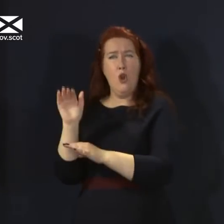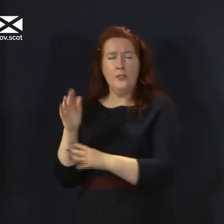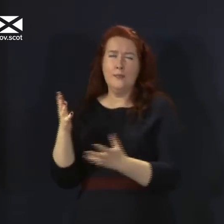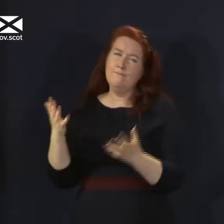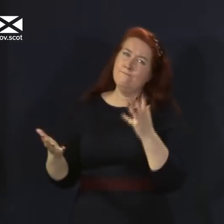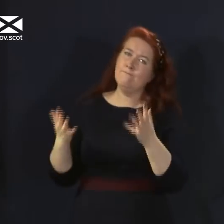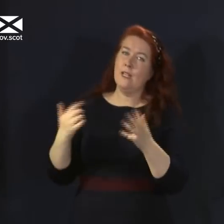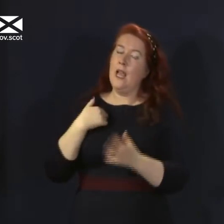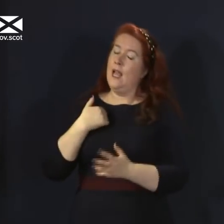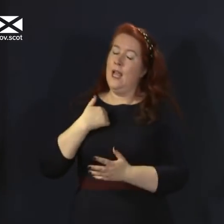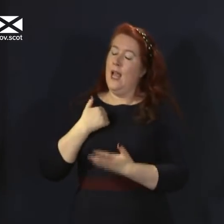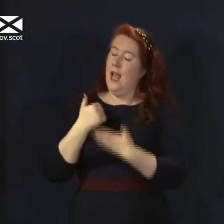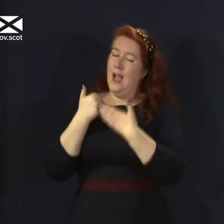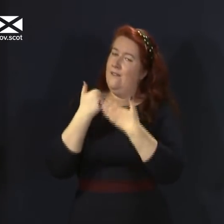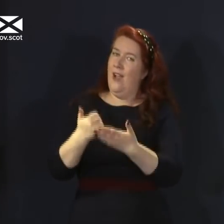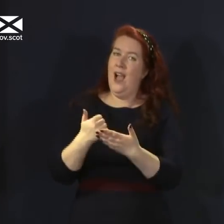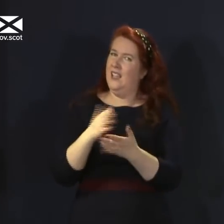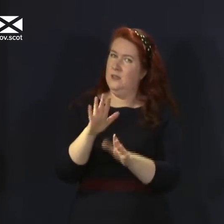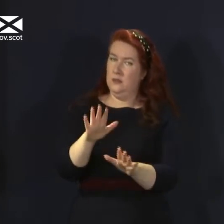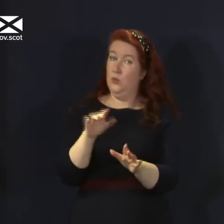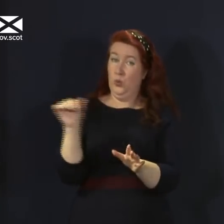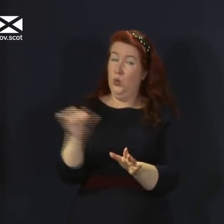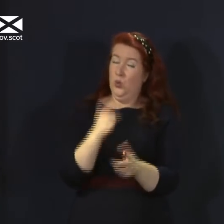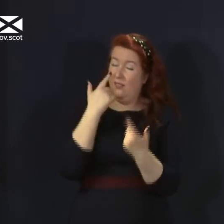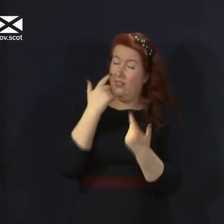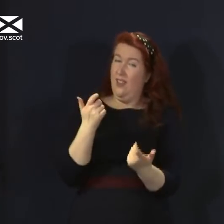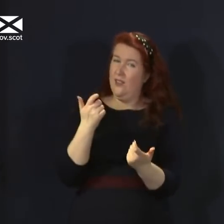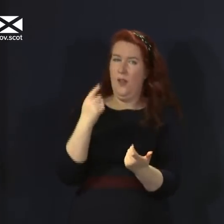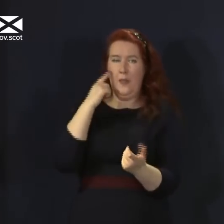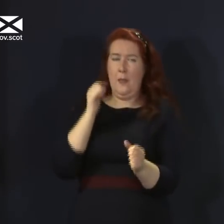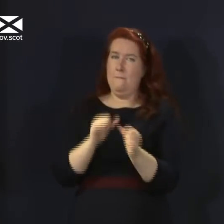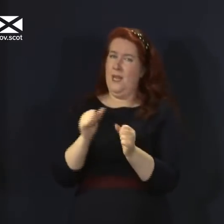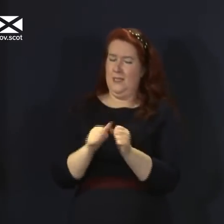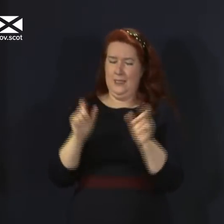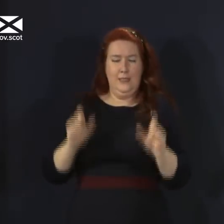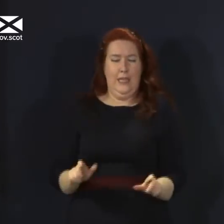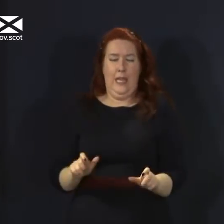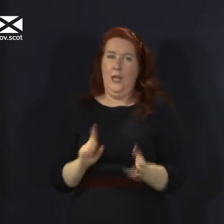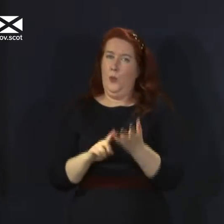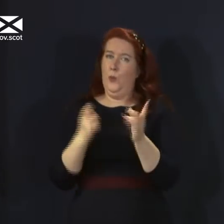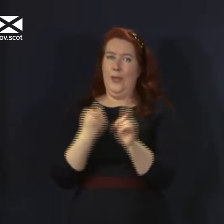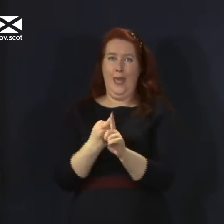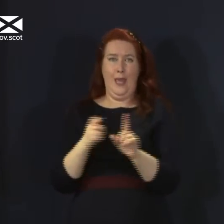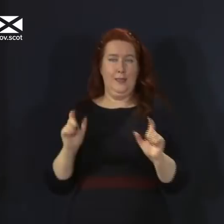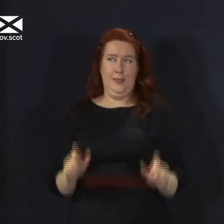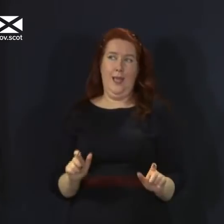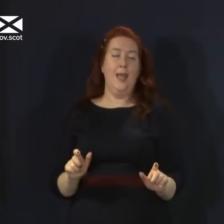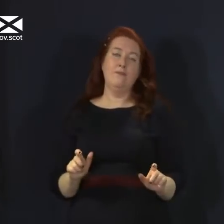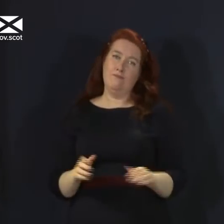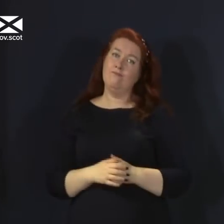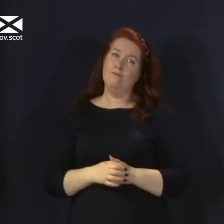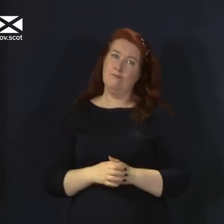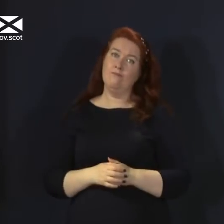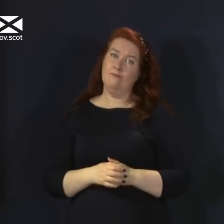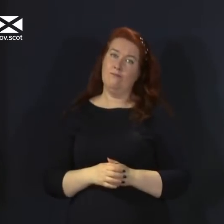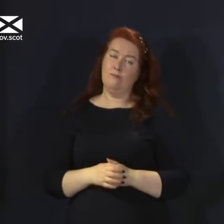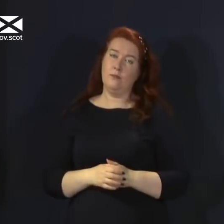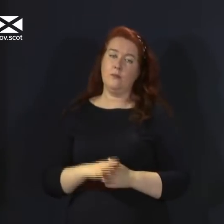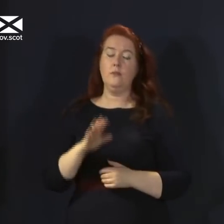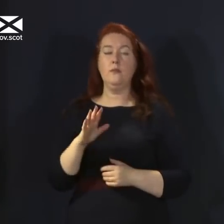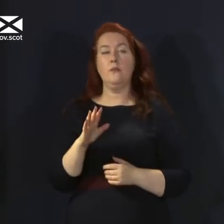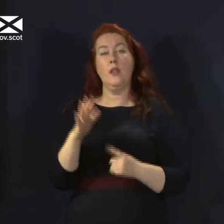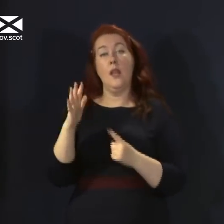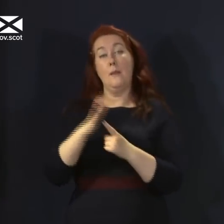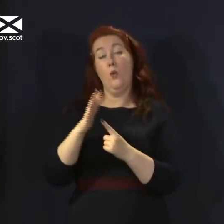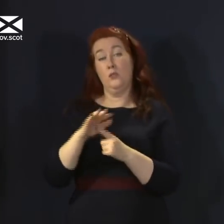advice continues to be to err on the side of caution and to staycation this summer. Now, the importance of following